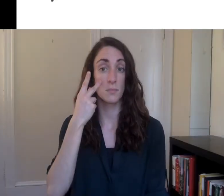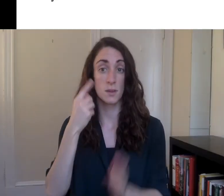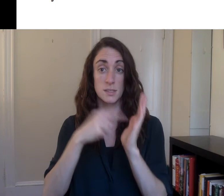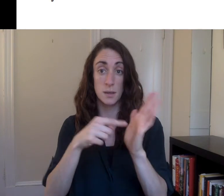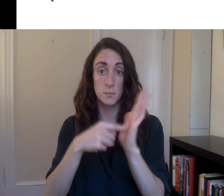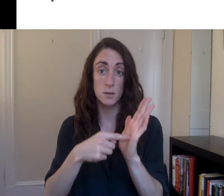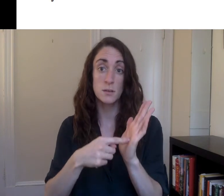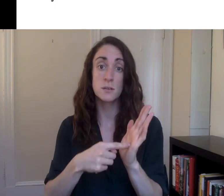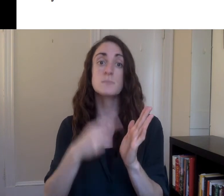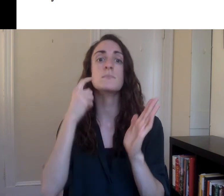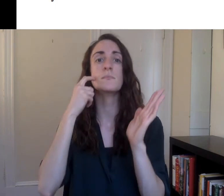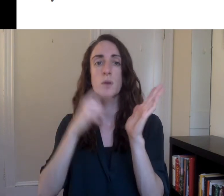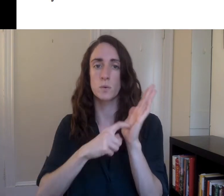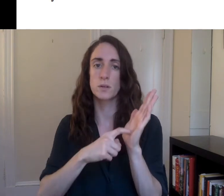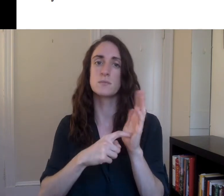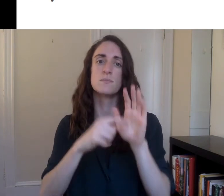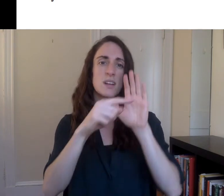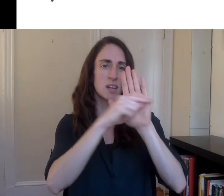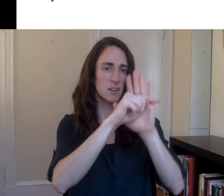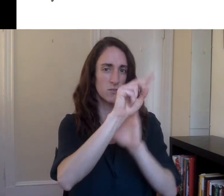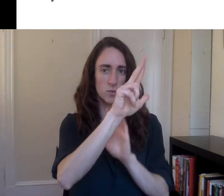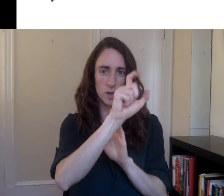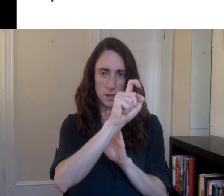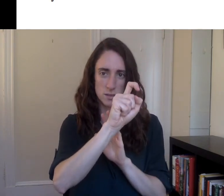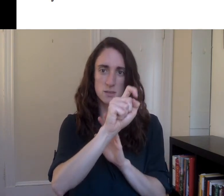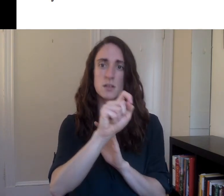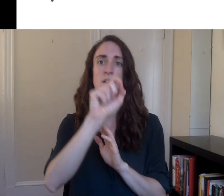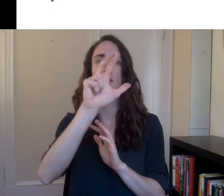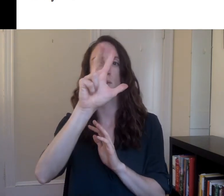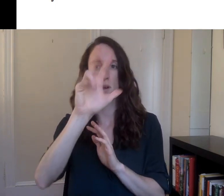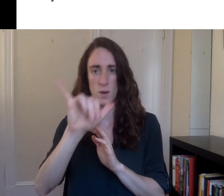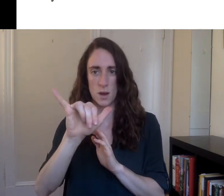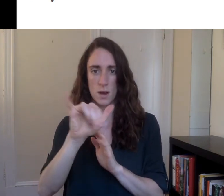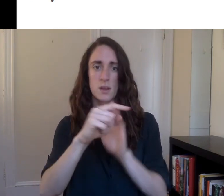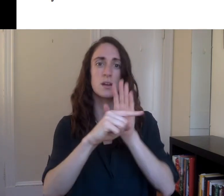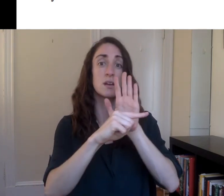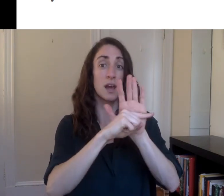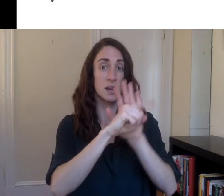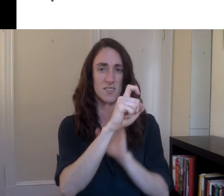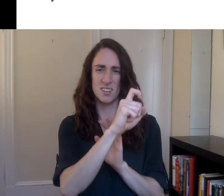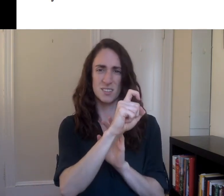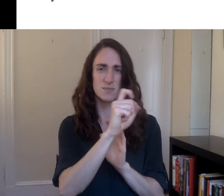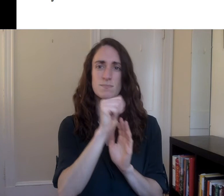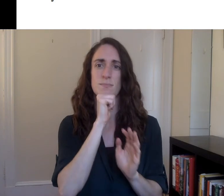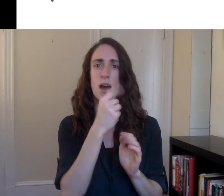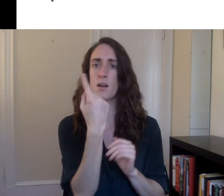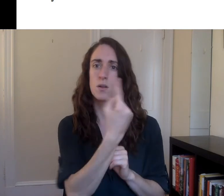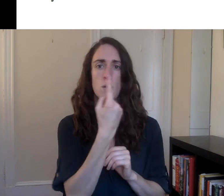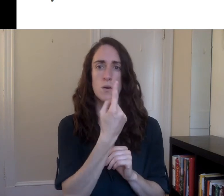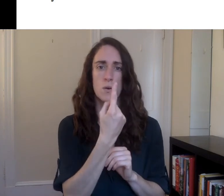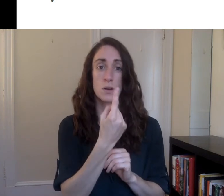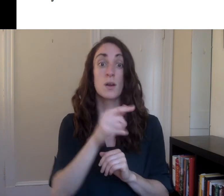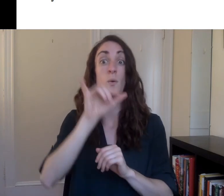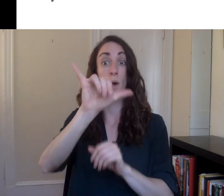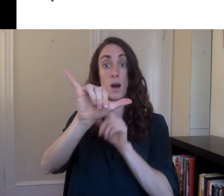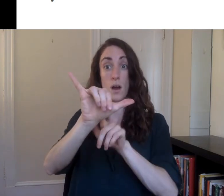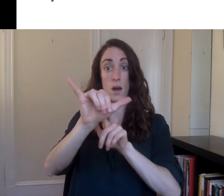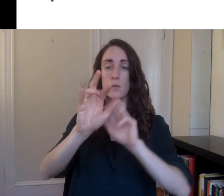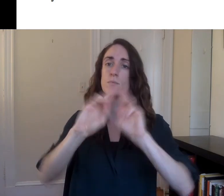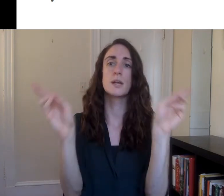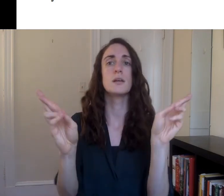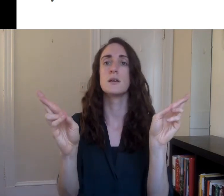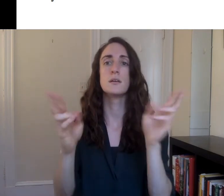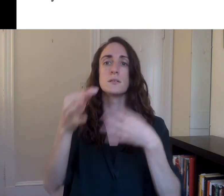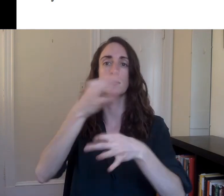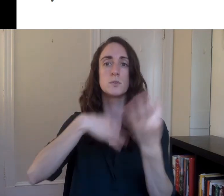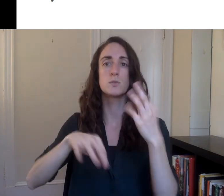So in this example, you might notice we have negative 3x, 3y, and negative x that are not alone, so they're not good candidates for substitution,